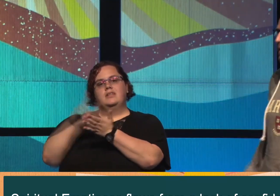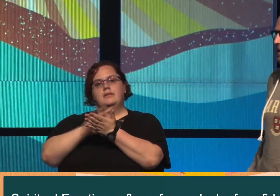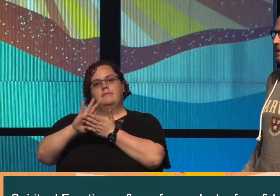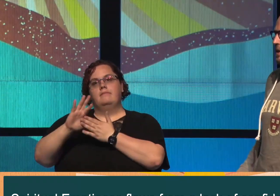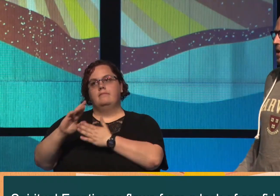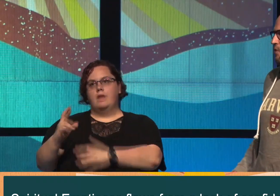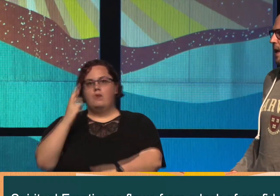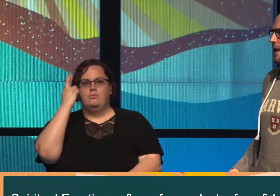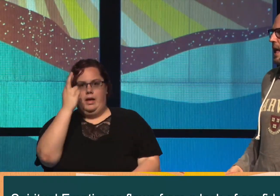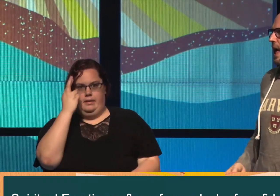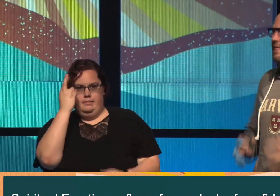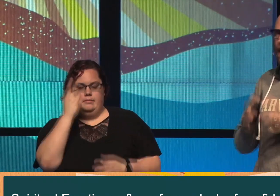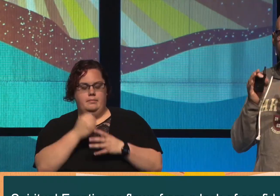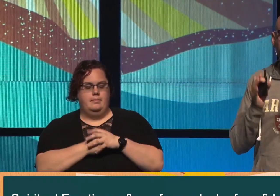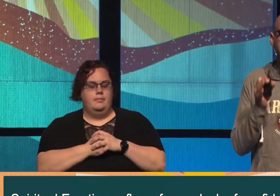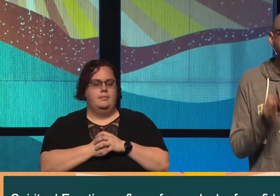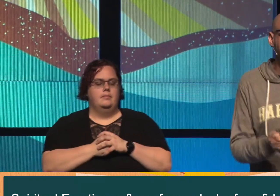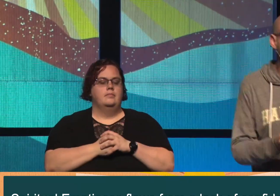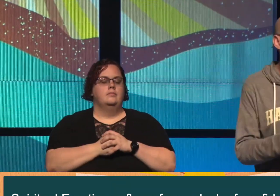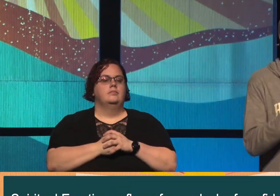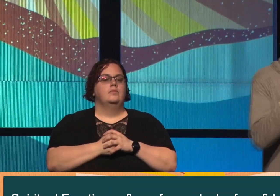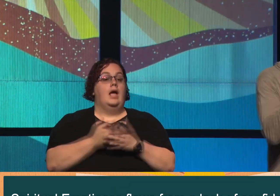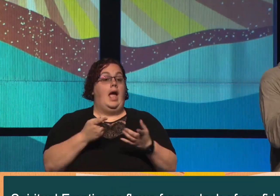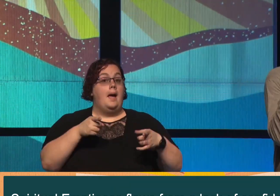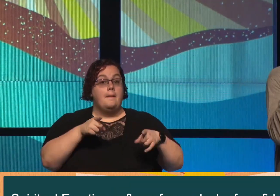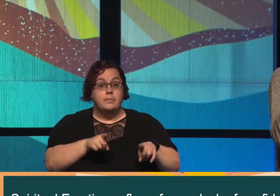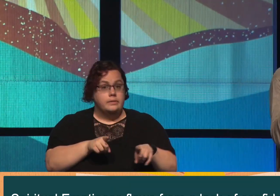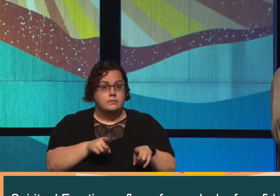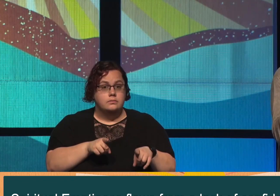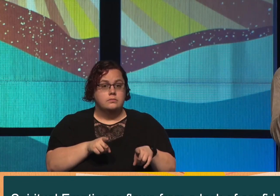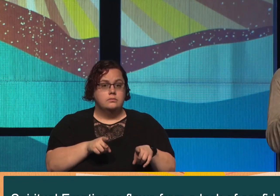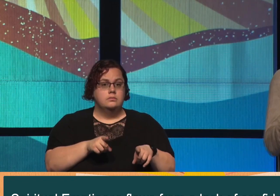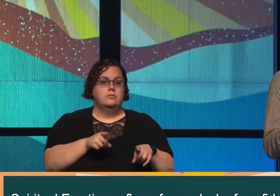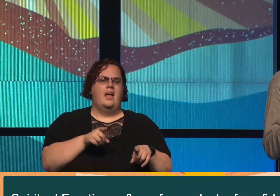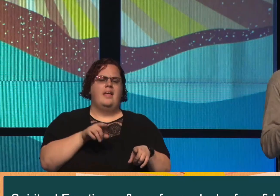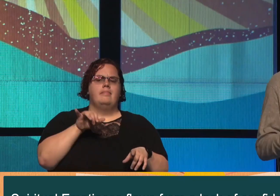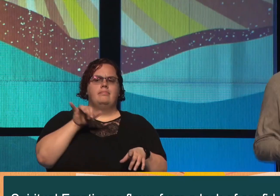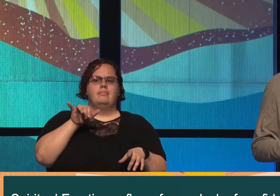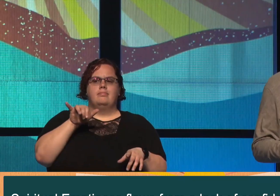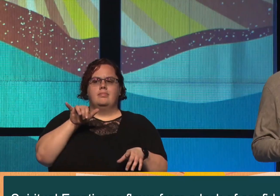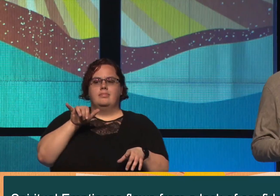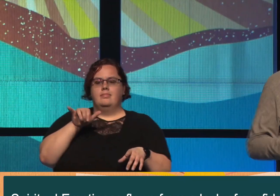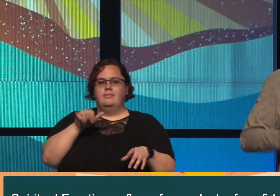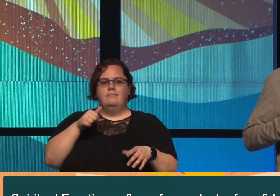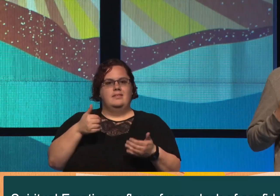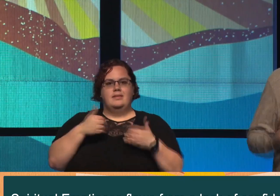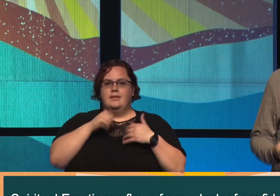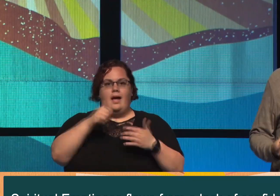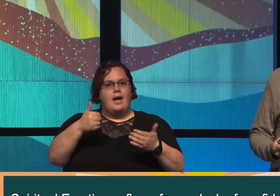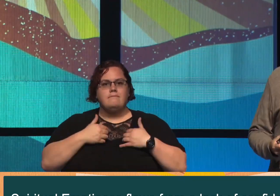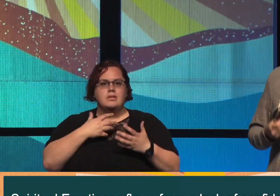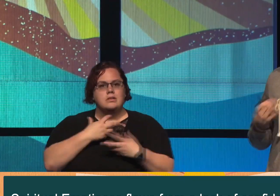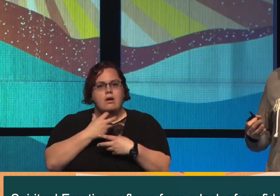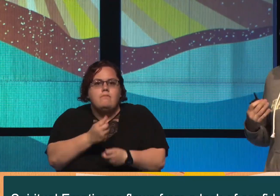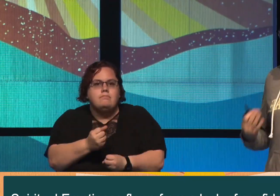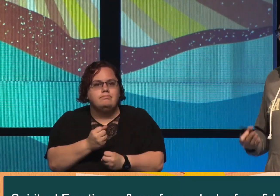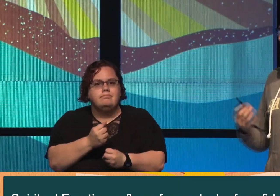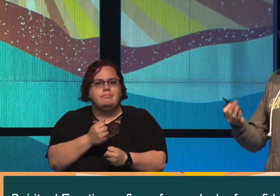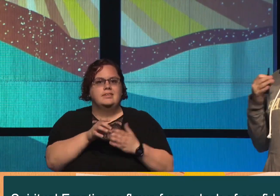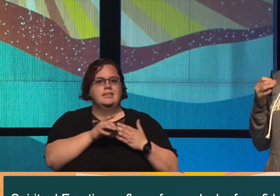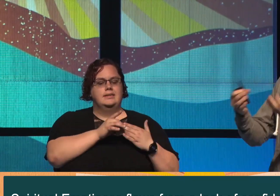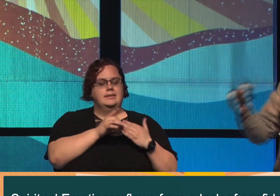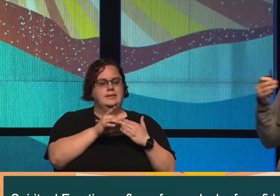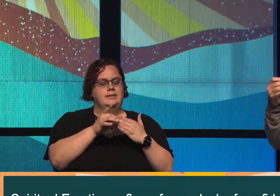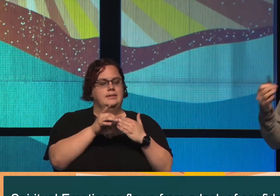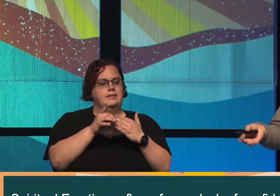divine reality, right? And what happens is that lack of confidence really leads to